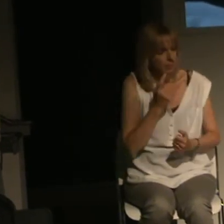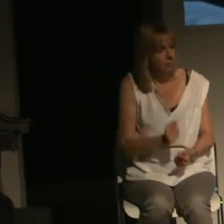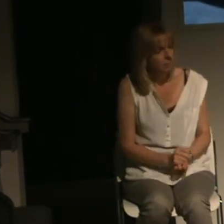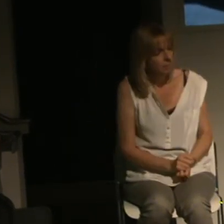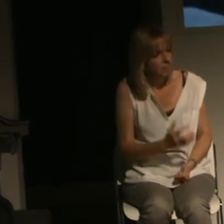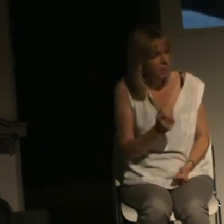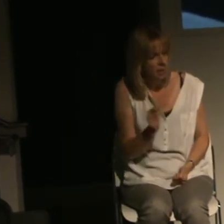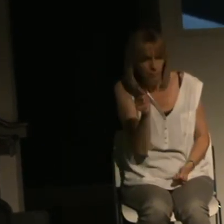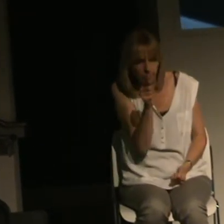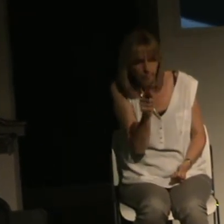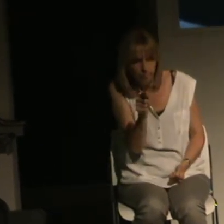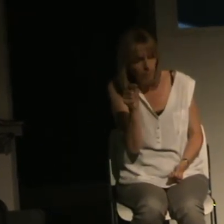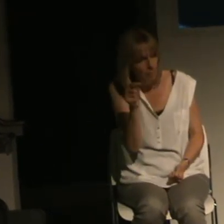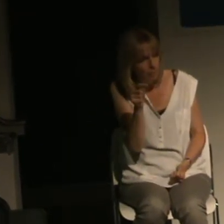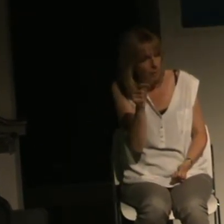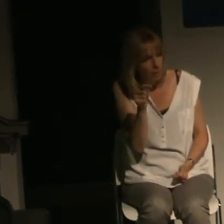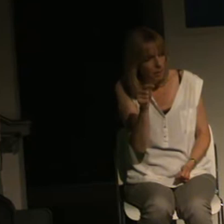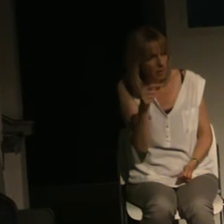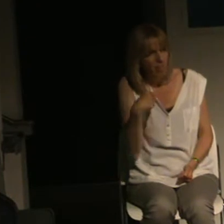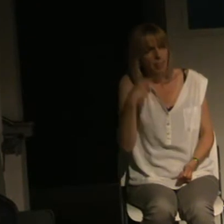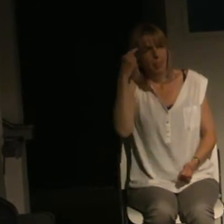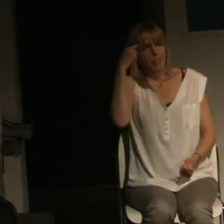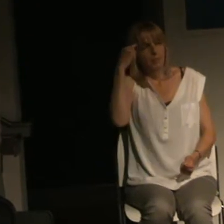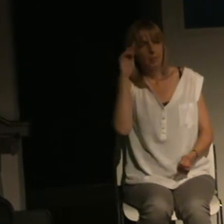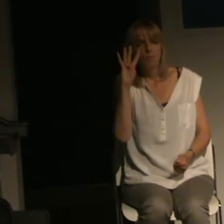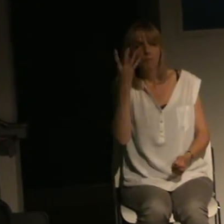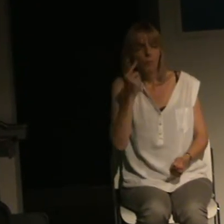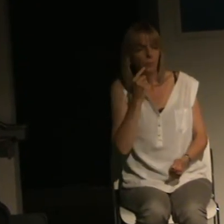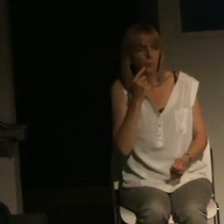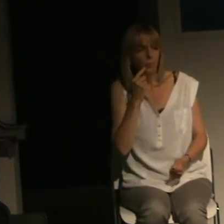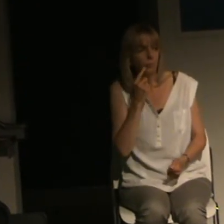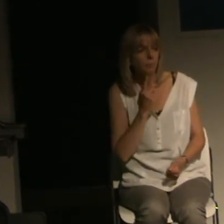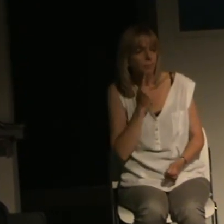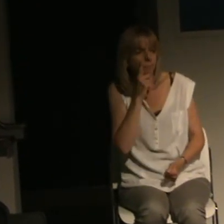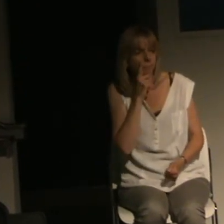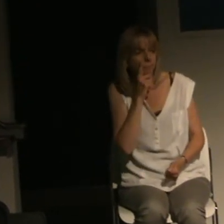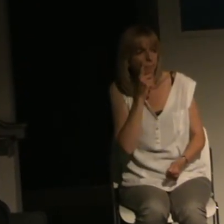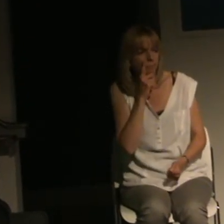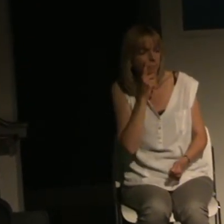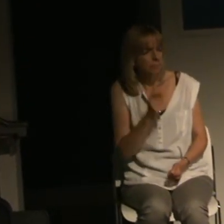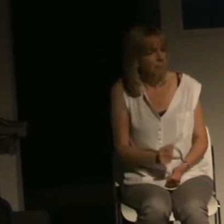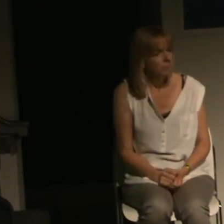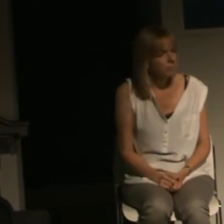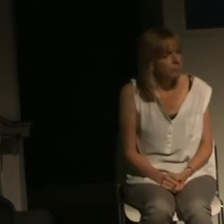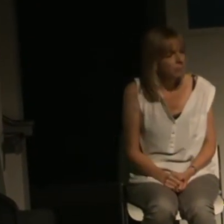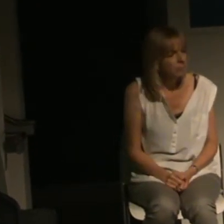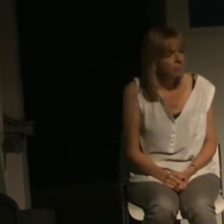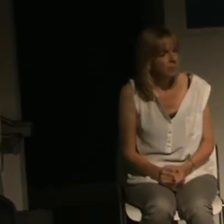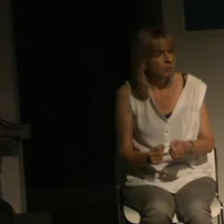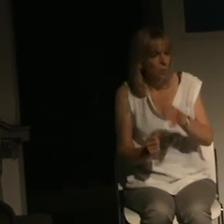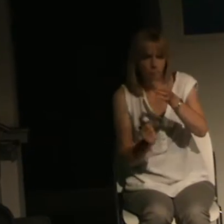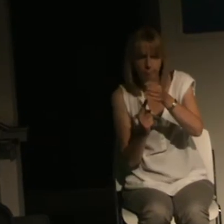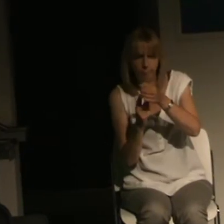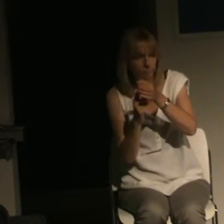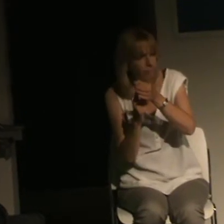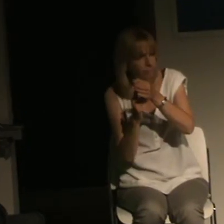where I think it's the fourth big tooth on the lower jaw. Sticks up and it just goes into this notch. So it's where my